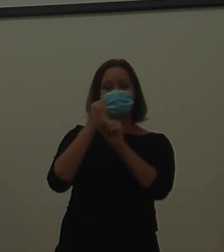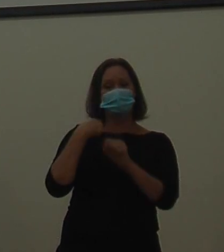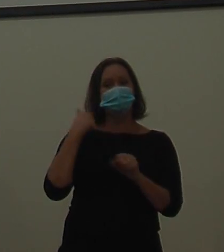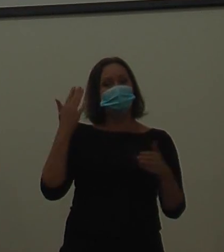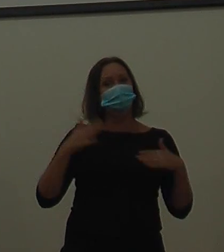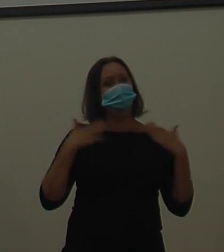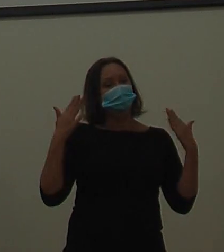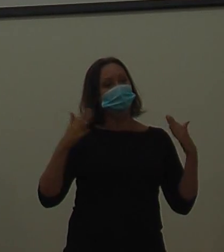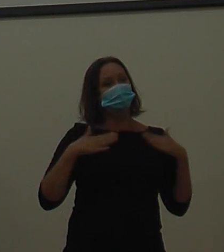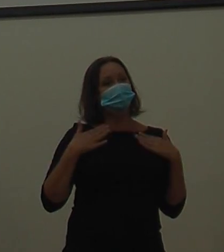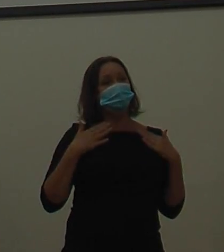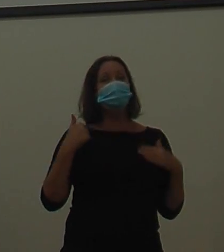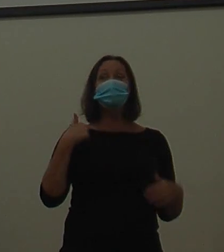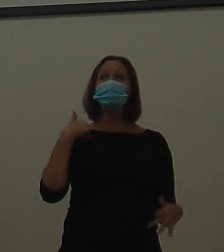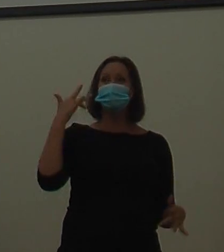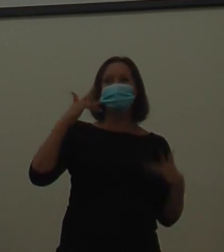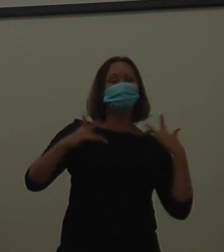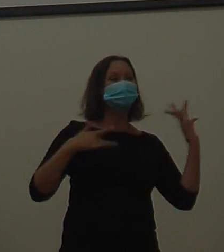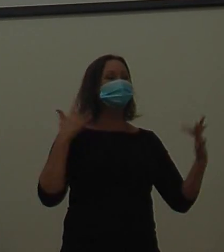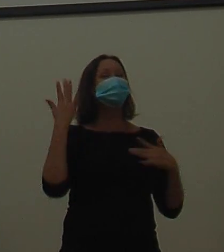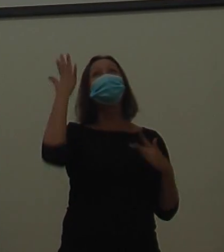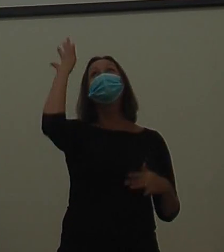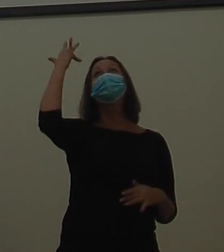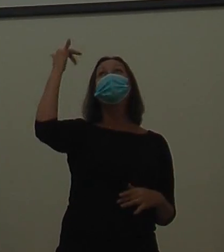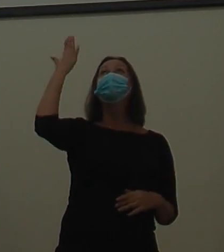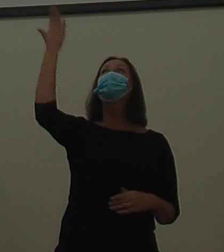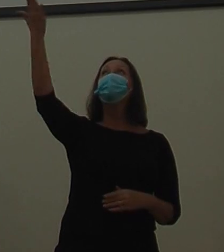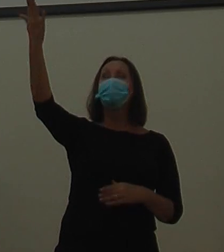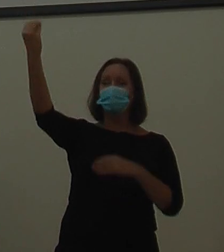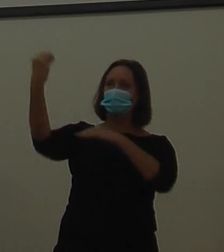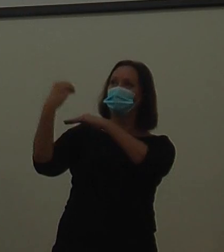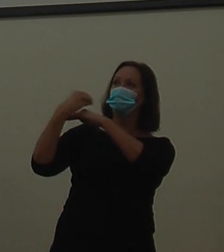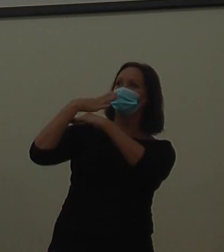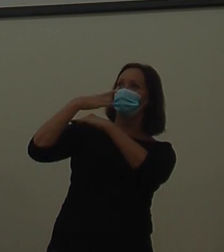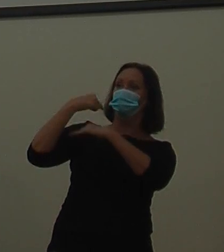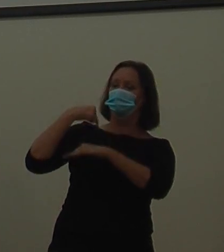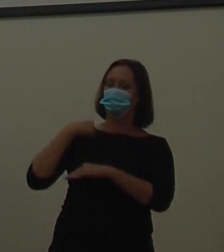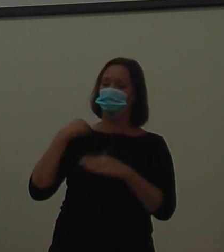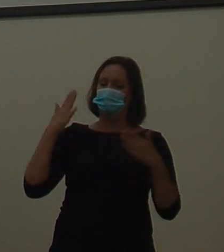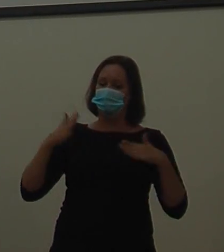has made me glad. I will rejoice, for he has made me